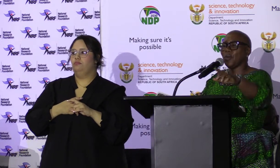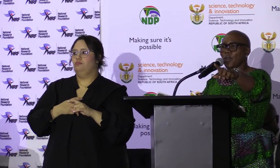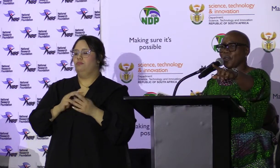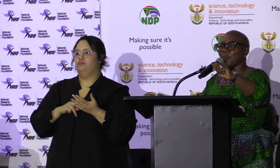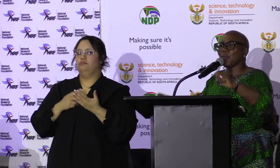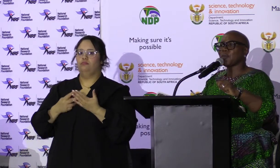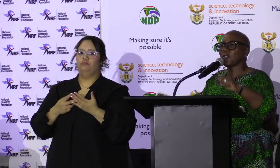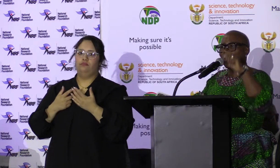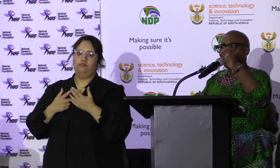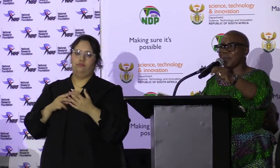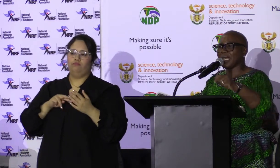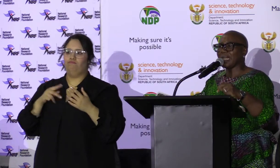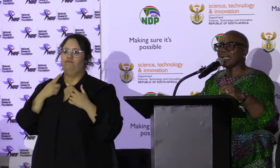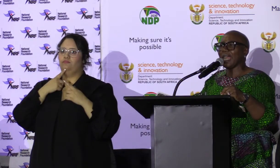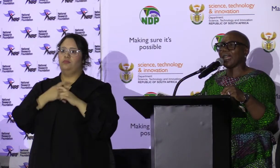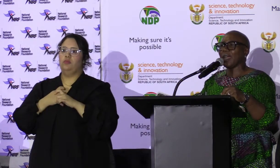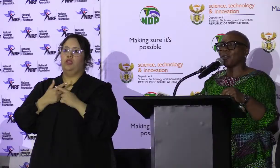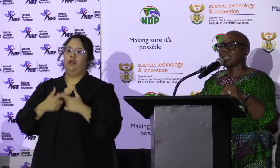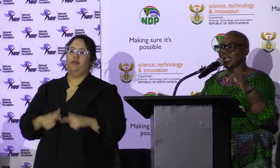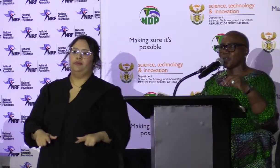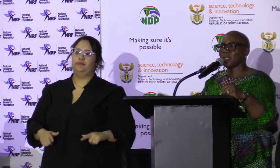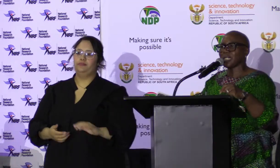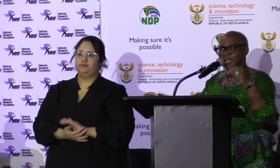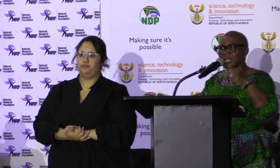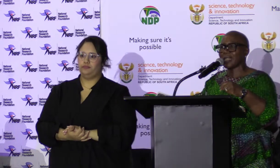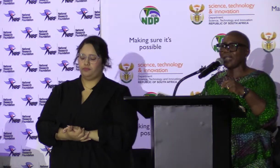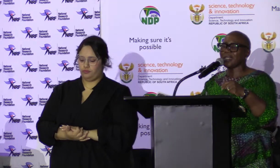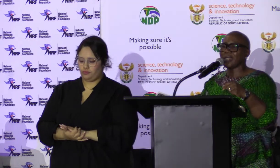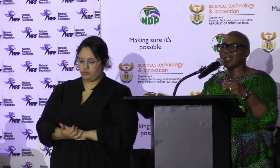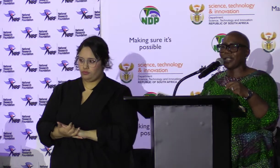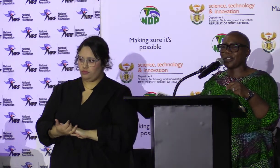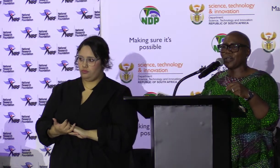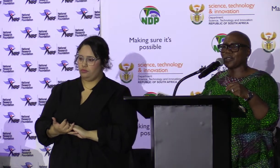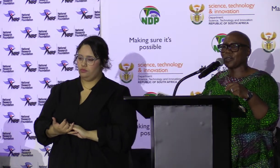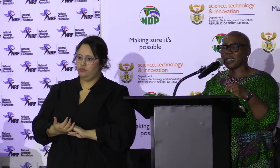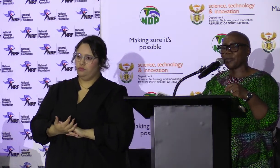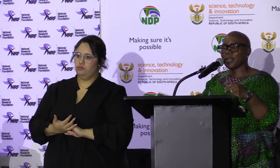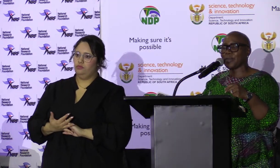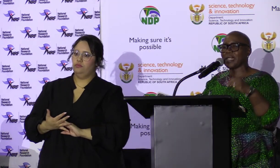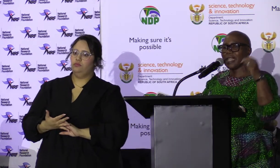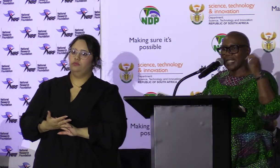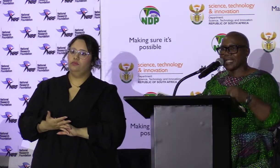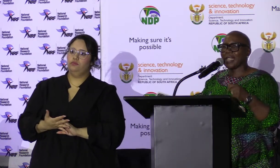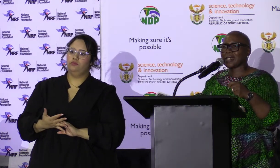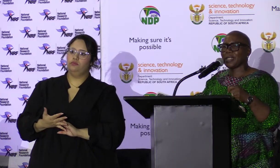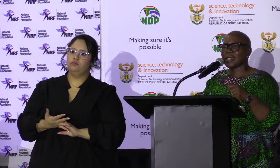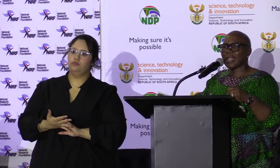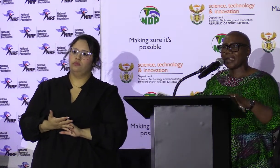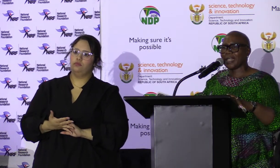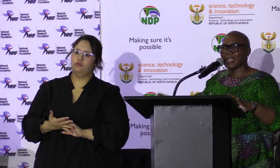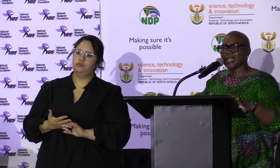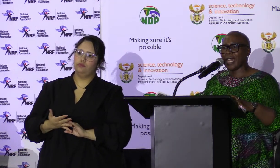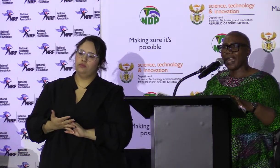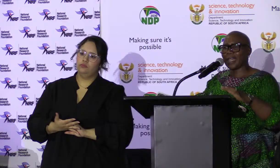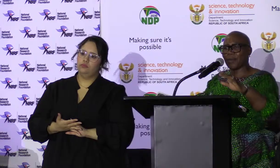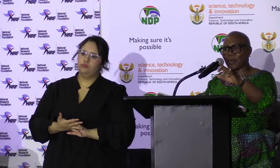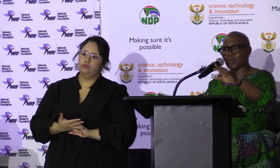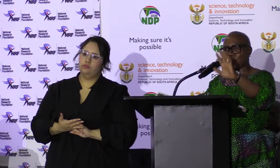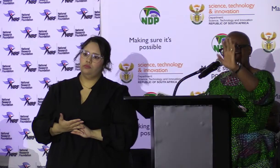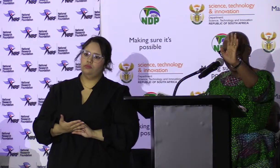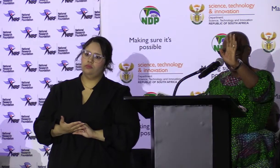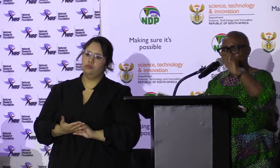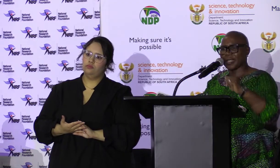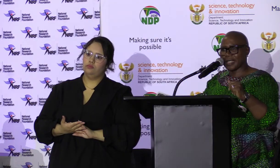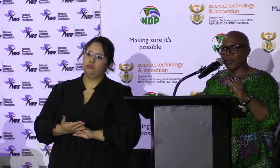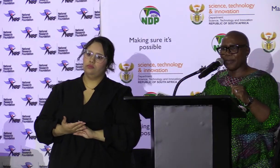ungamthinta. Ukhona ubaba uMsomo oyimele inyanga ukuthi asho ukuthi siyi-science and technology kule department siyasebenzisana neyinyanga.